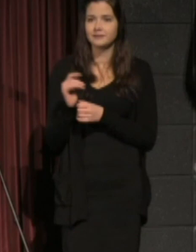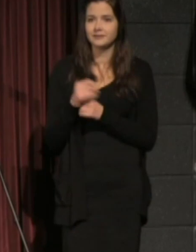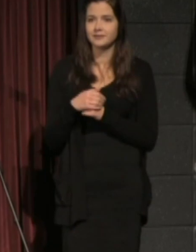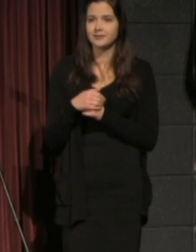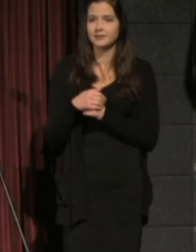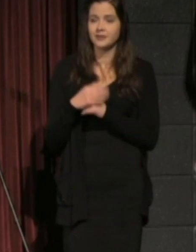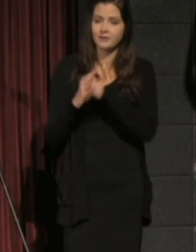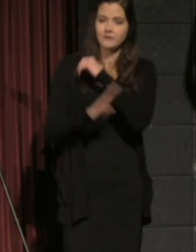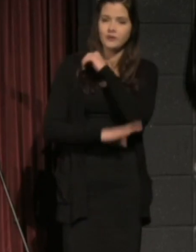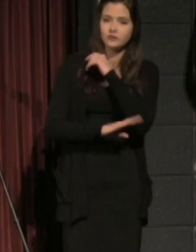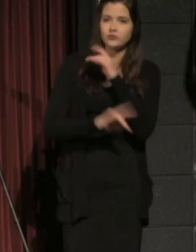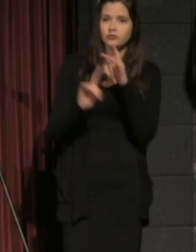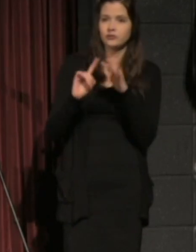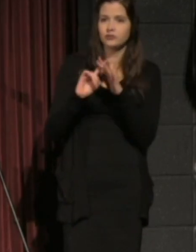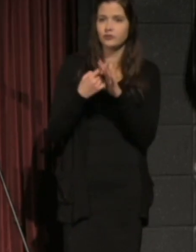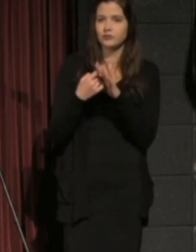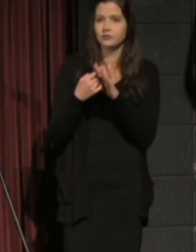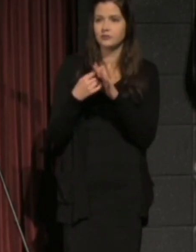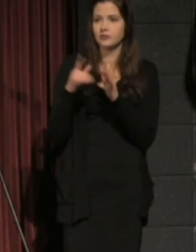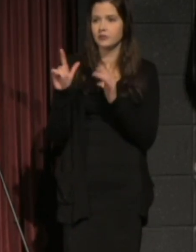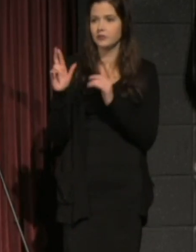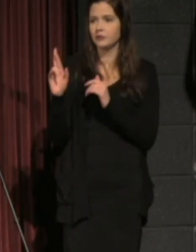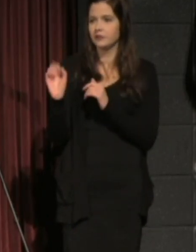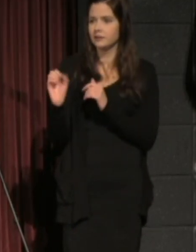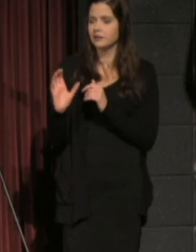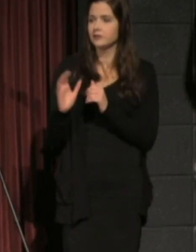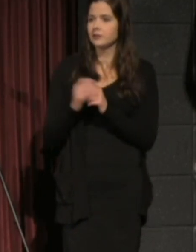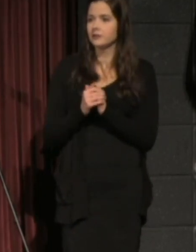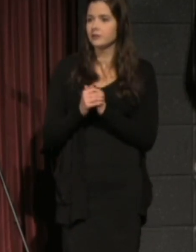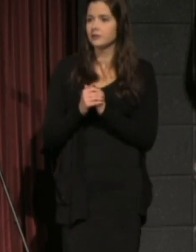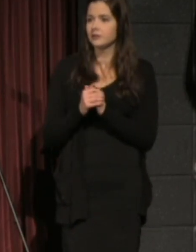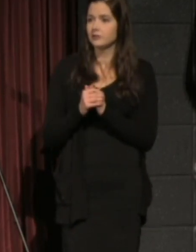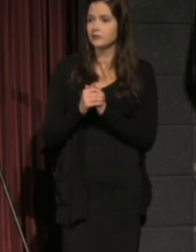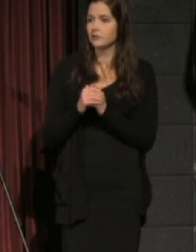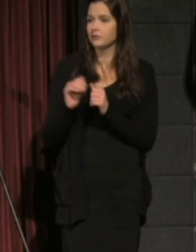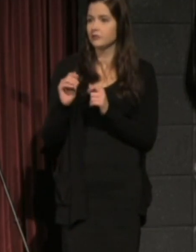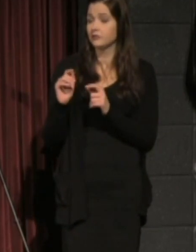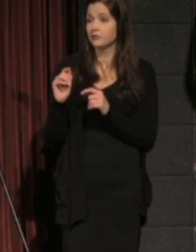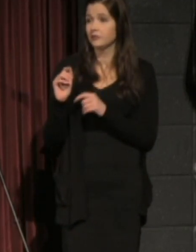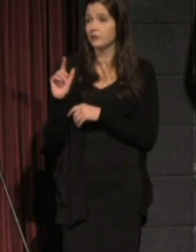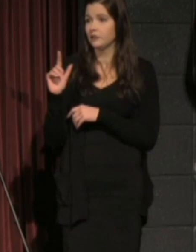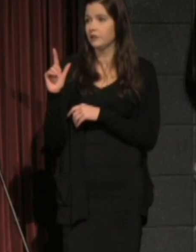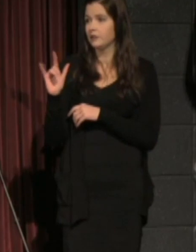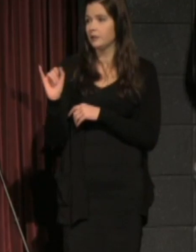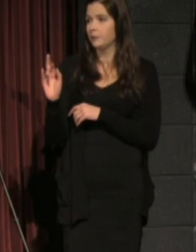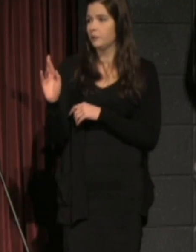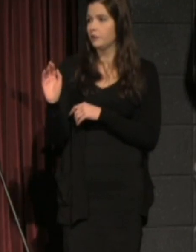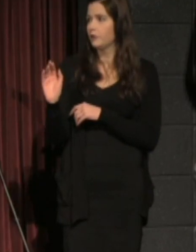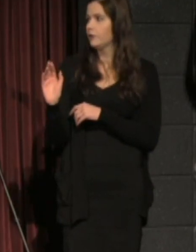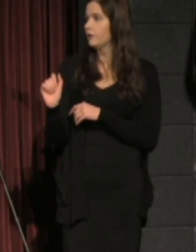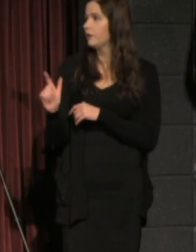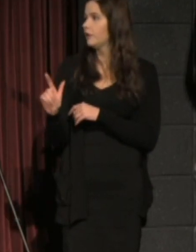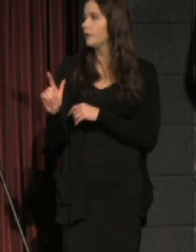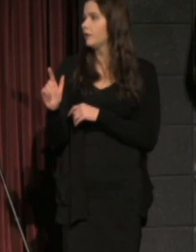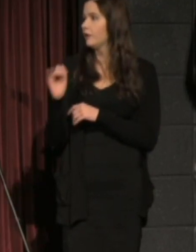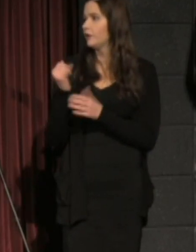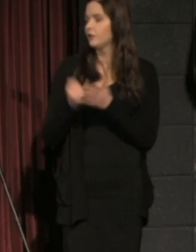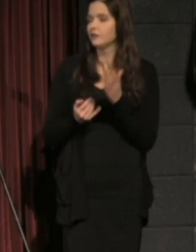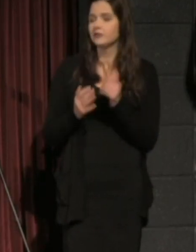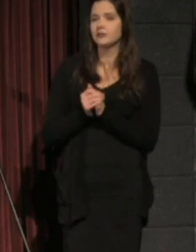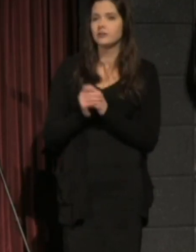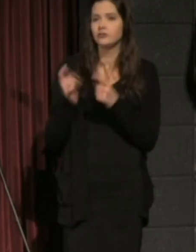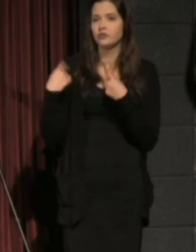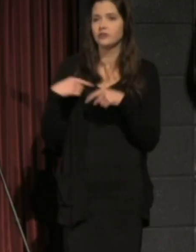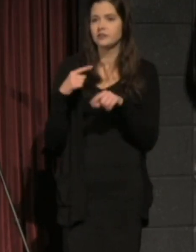she started her career at Lake Region State College, pursuing an Associate of Arts degree in Liberal Arts. During her time at LRSC,